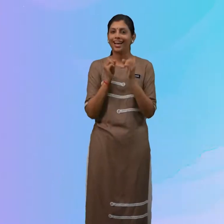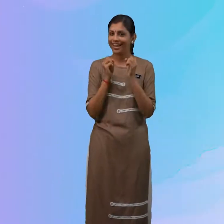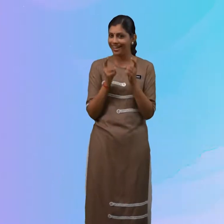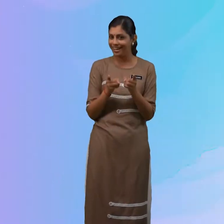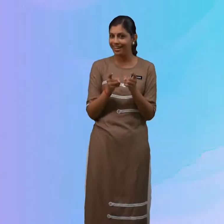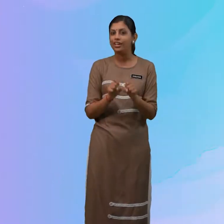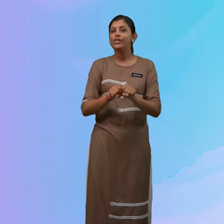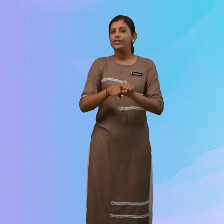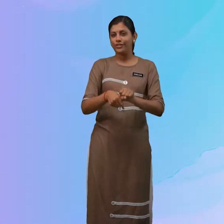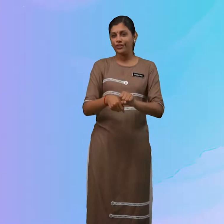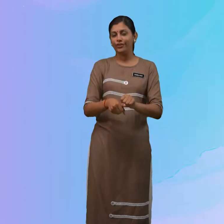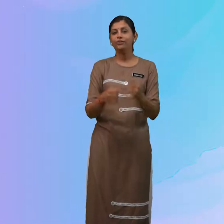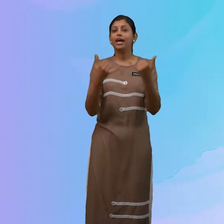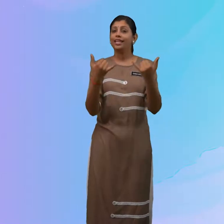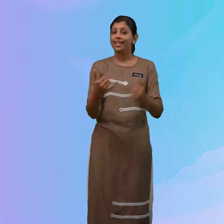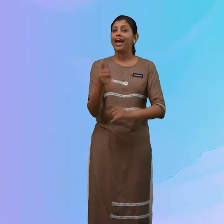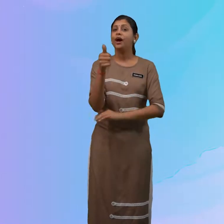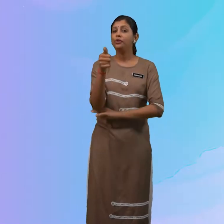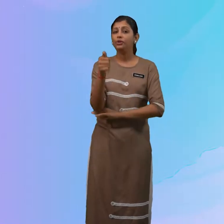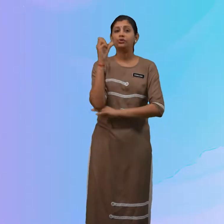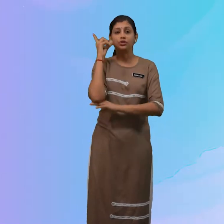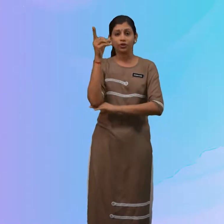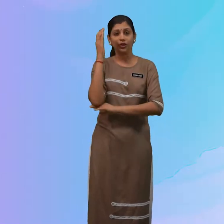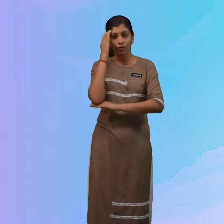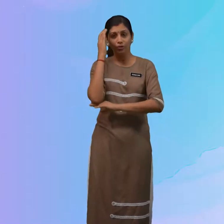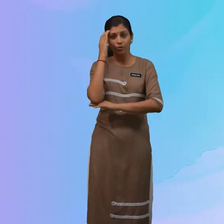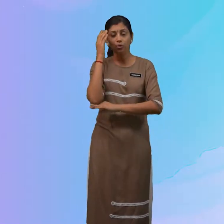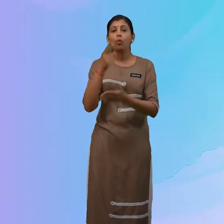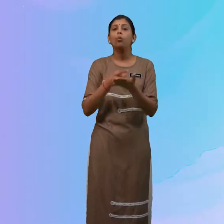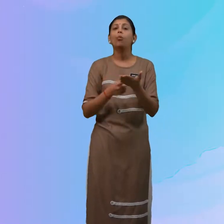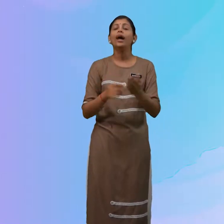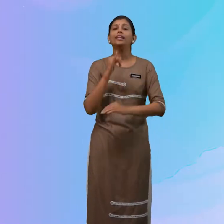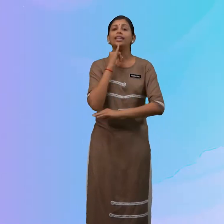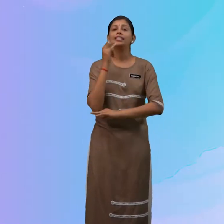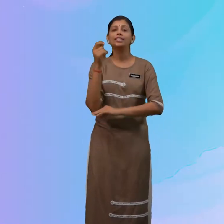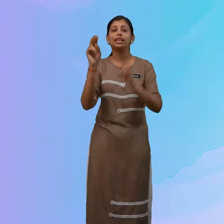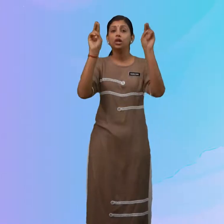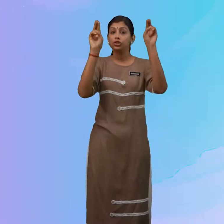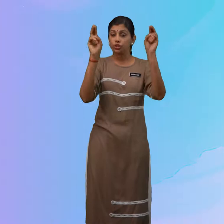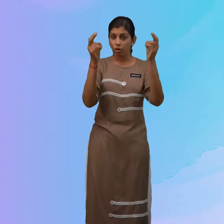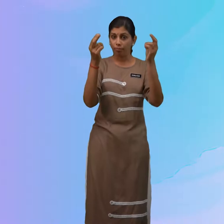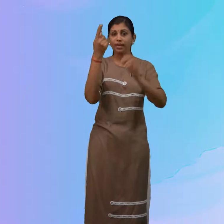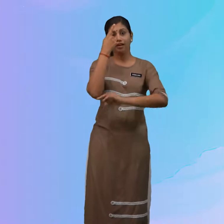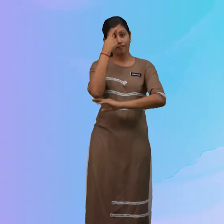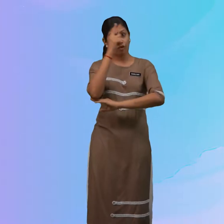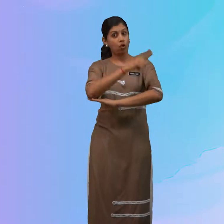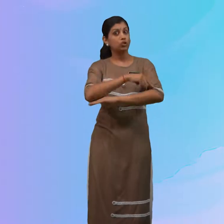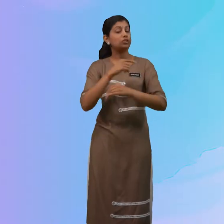Aha! So now you should know what is the topic for